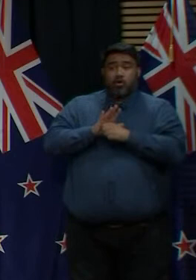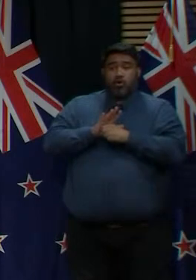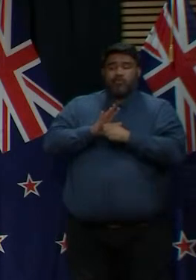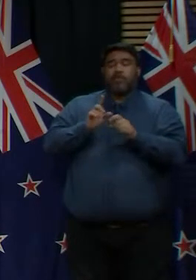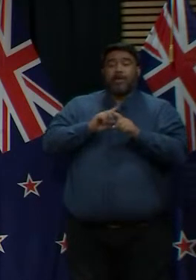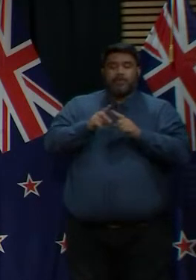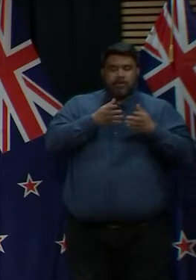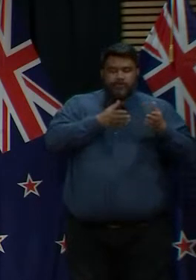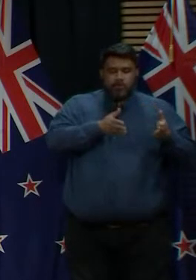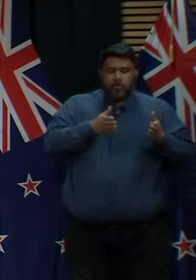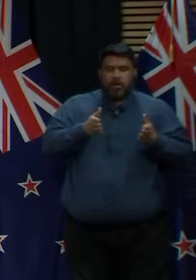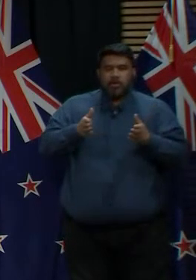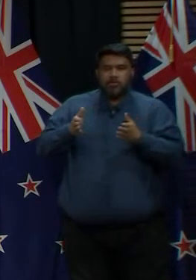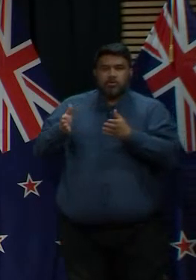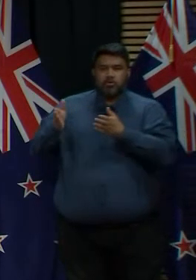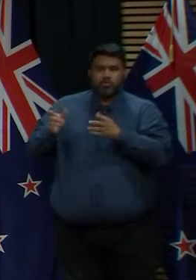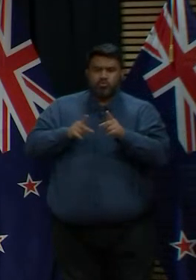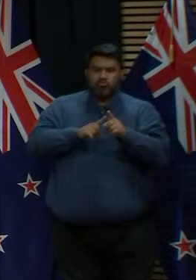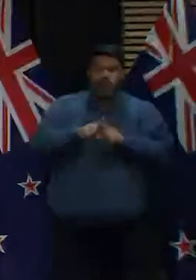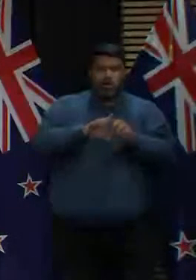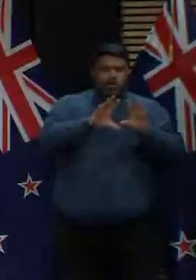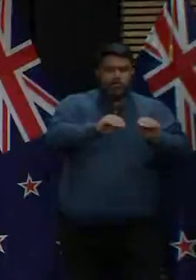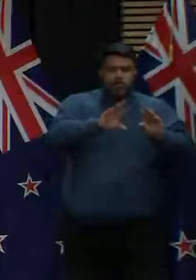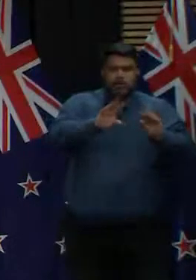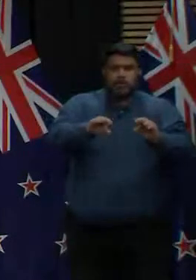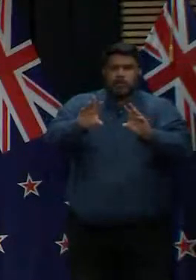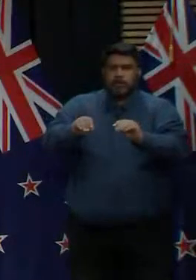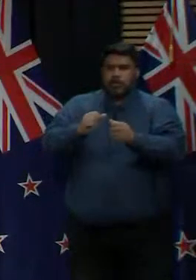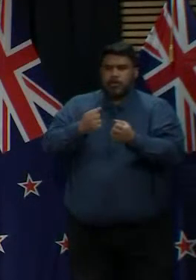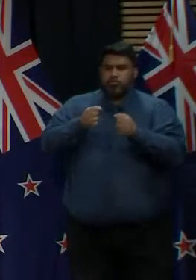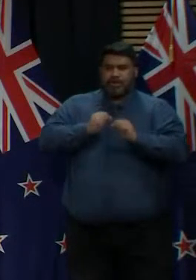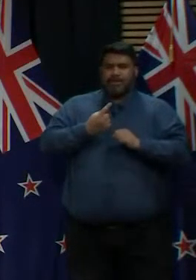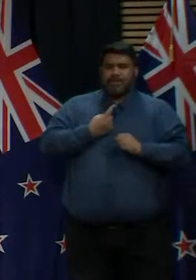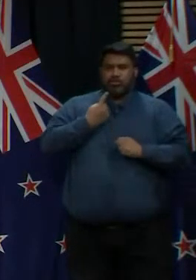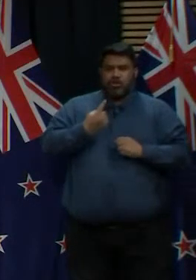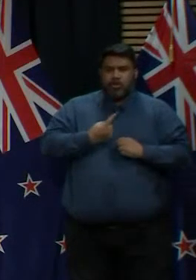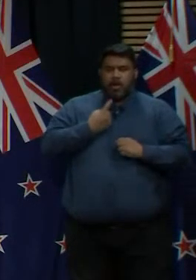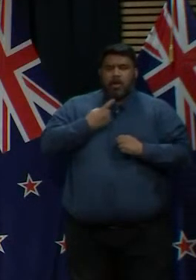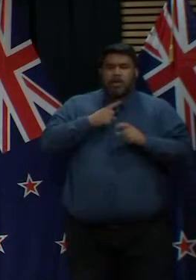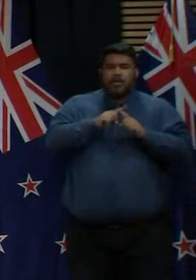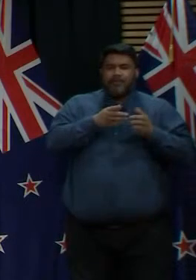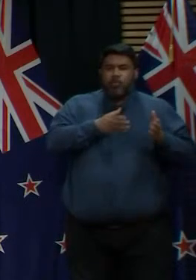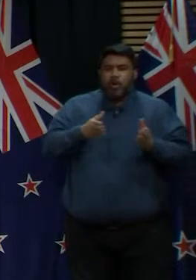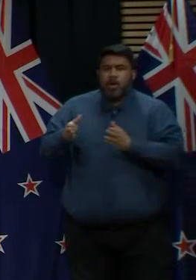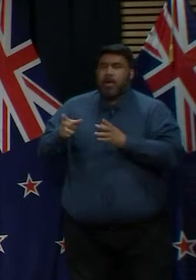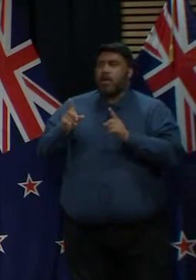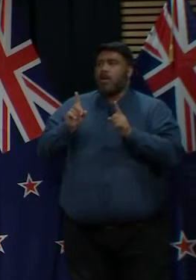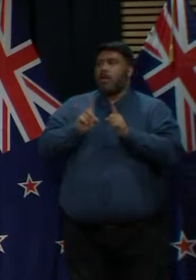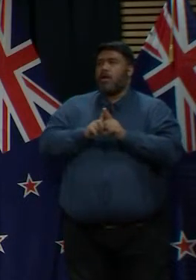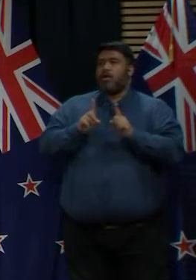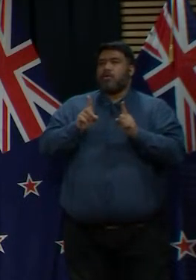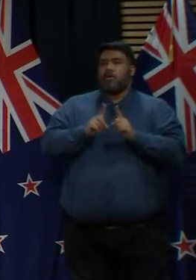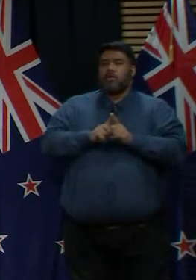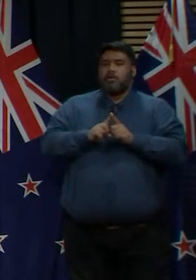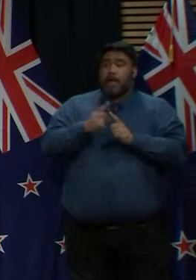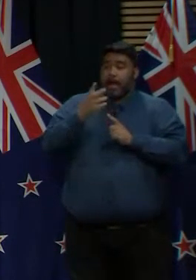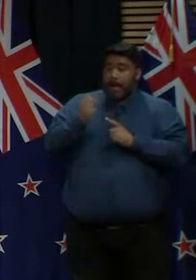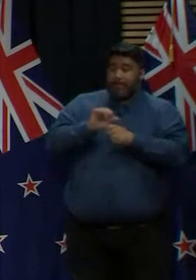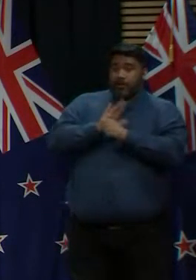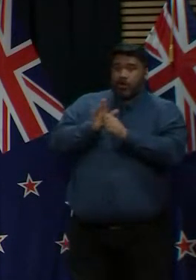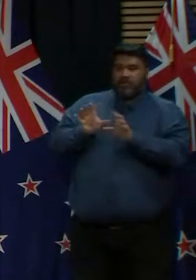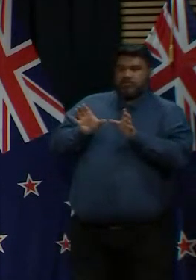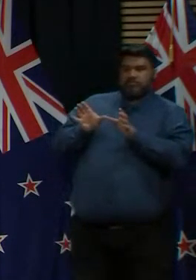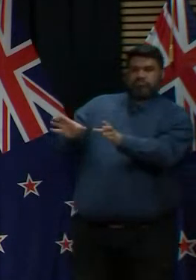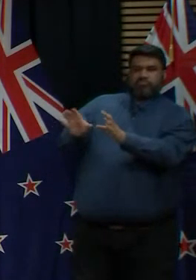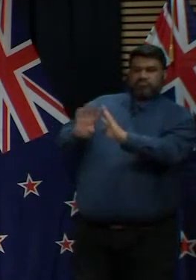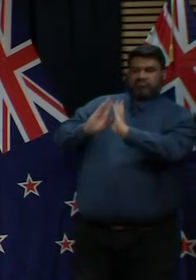measures, as has been referred to in this work, as sustainable, a mixture of things like isolating cases, improved